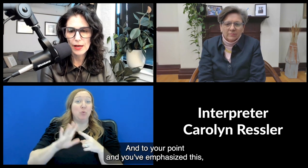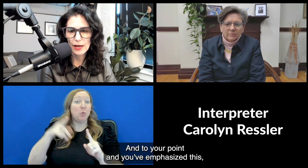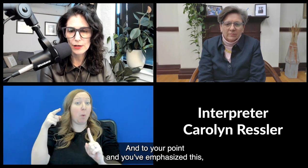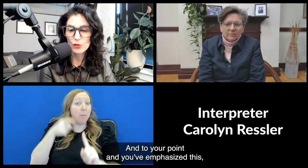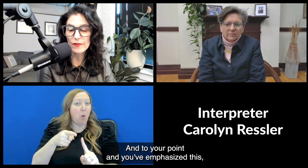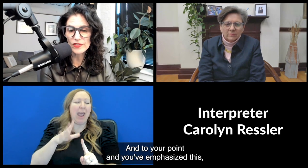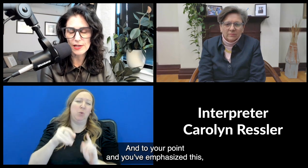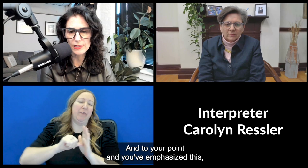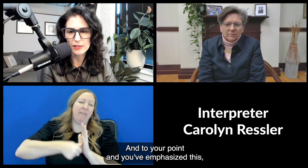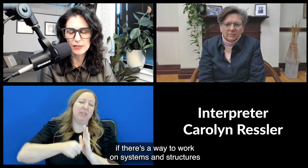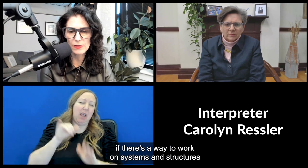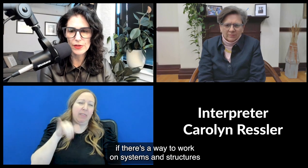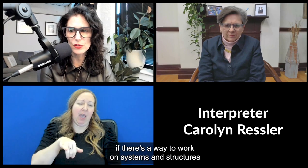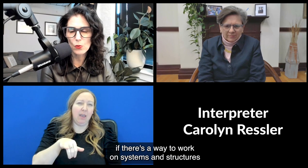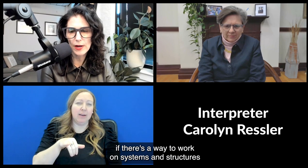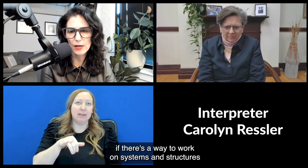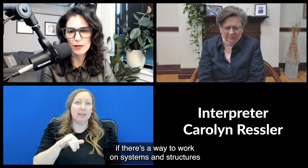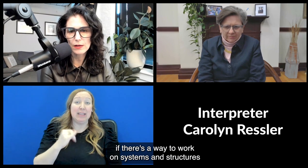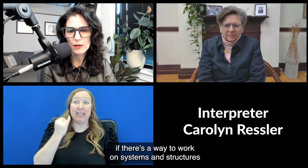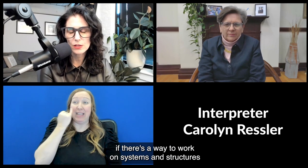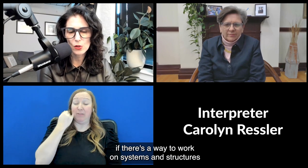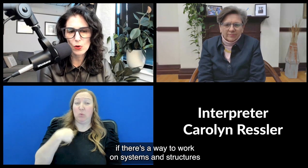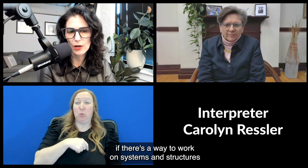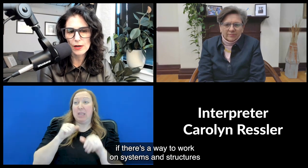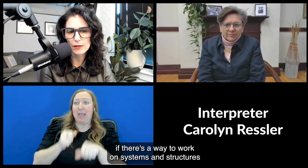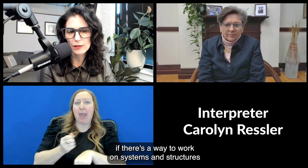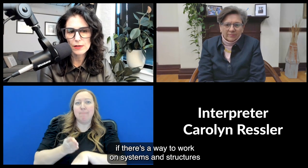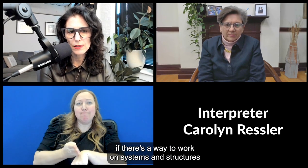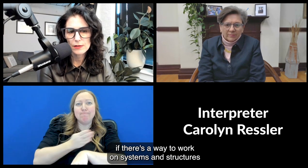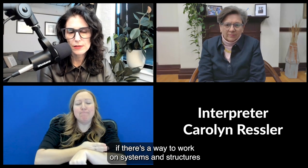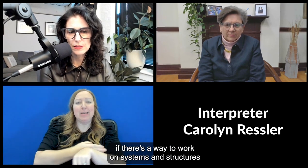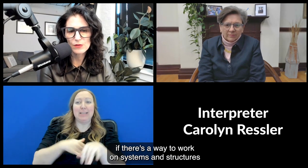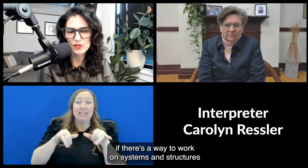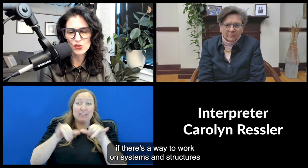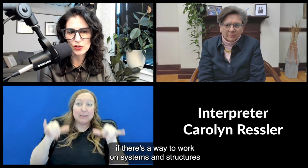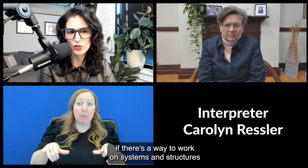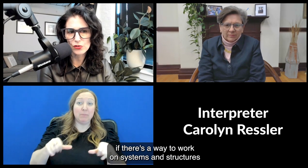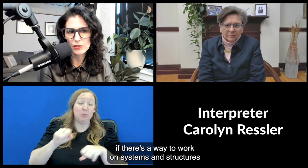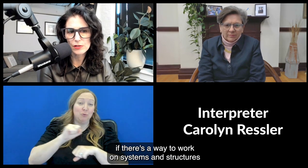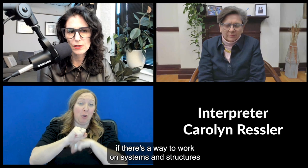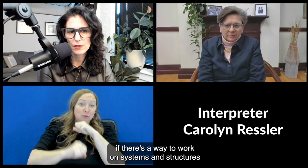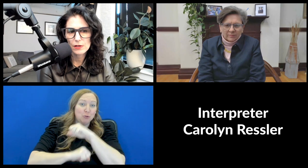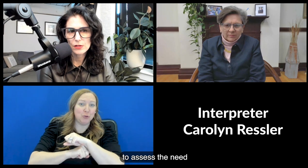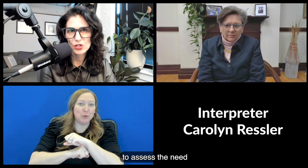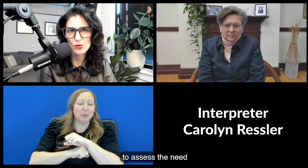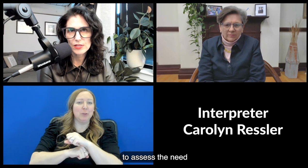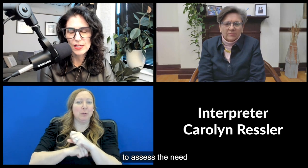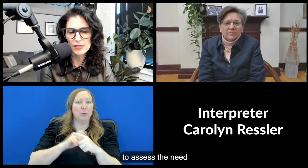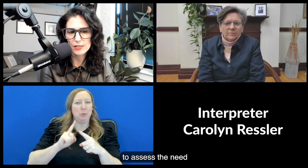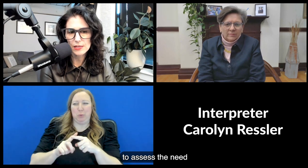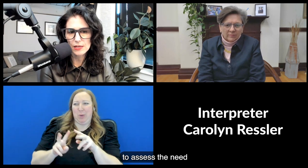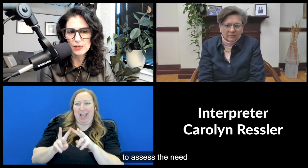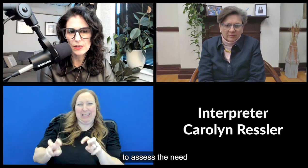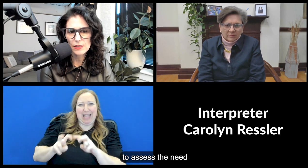and you've emphasized this, if there's a way to work on systems and structures to